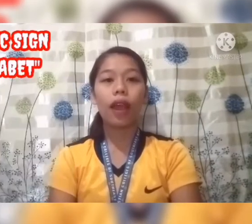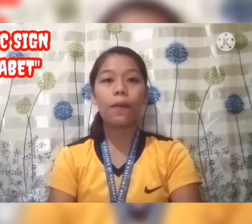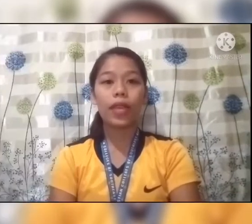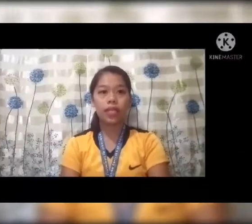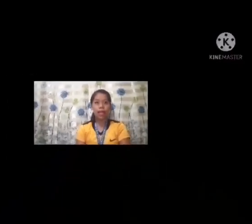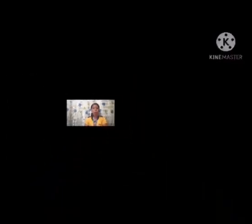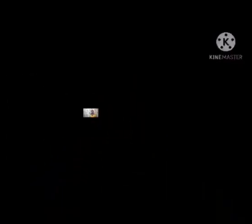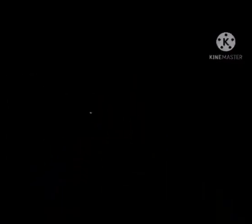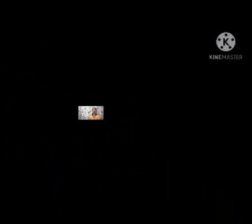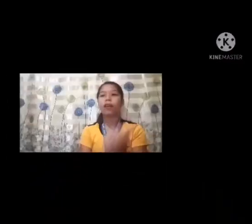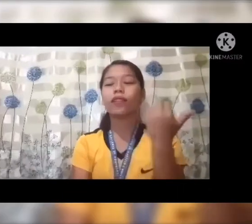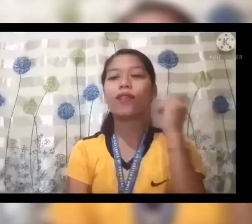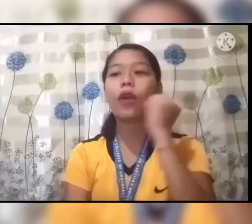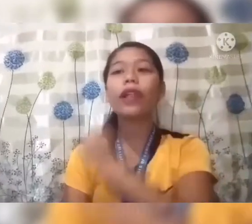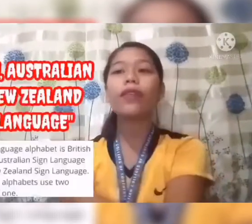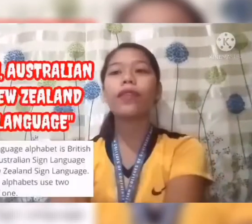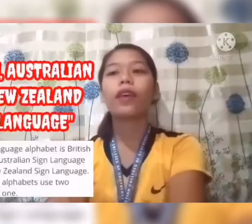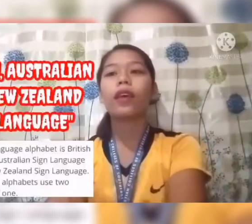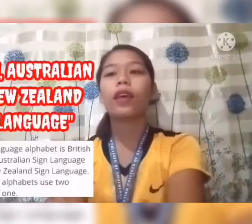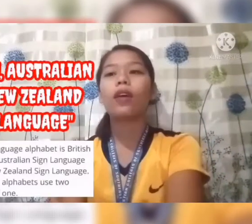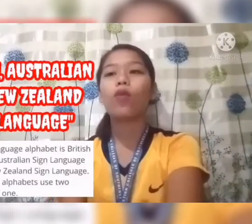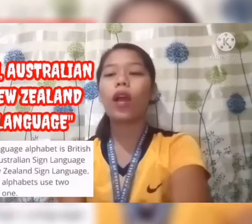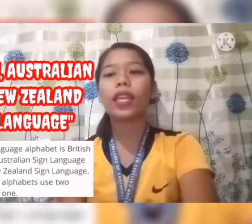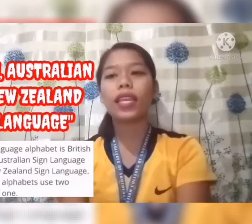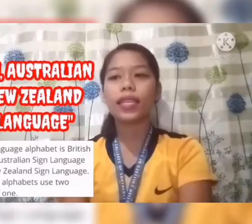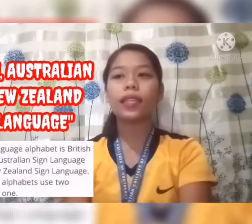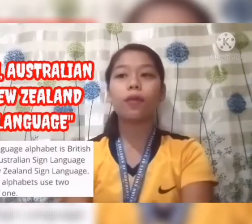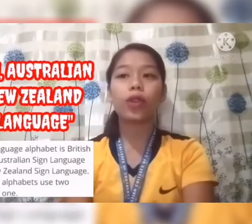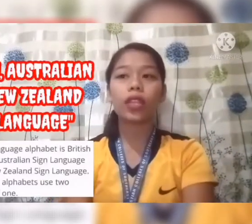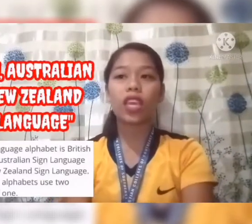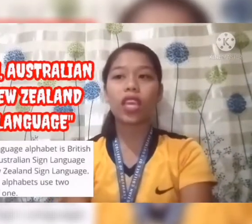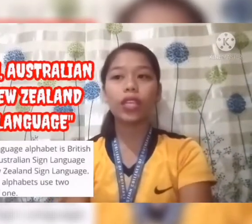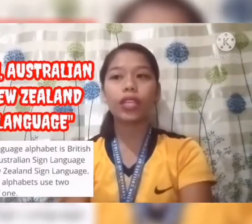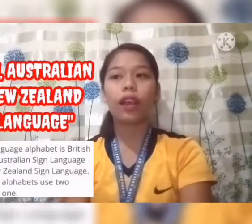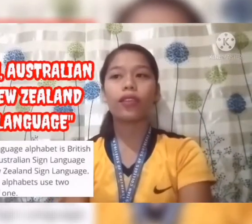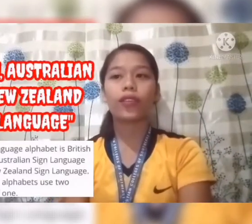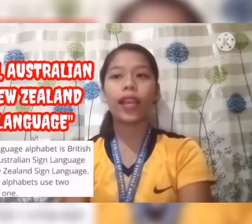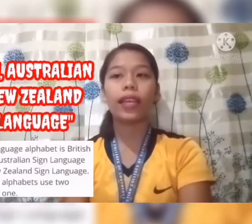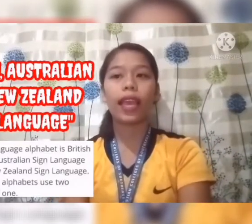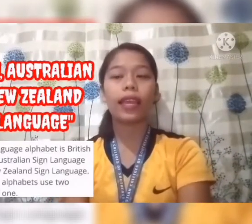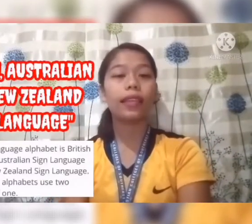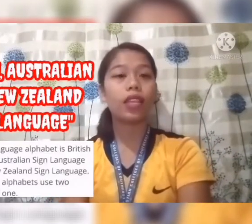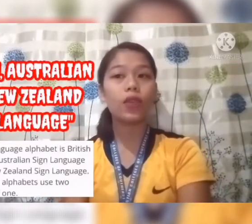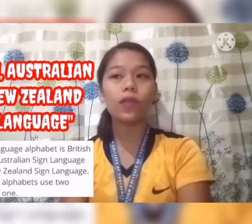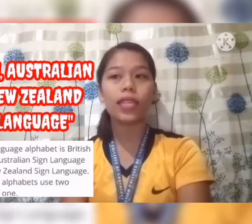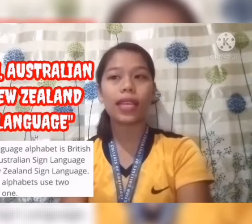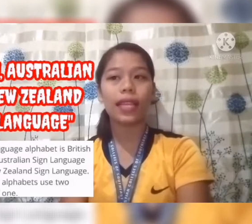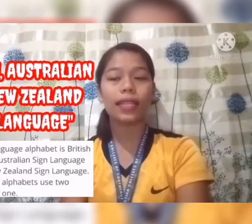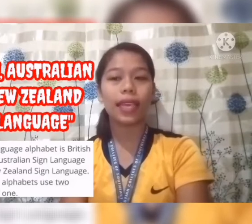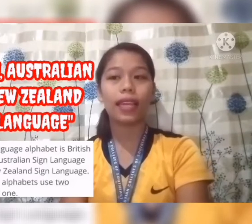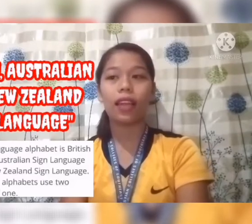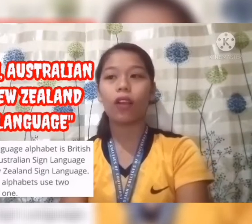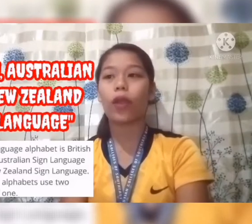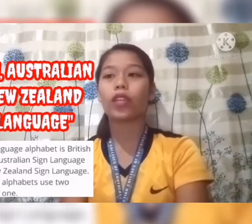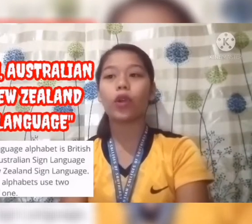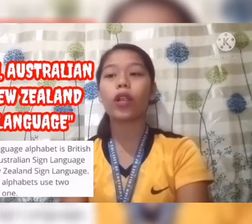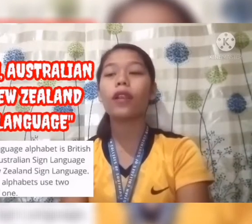Arabic Sign Language. The fourth one is the British, Australian, and the New Zealand Sign Language or